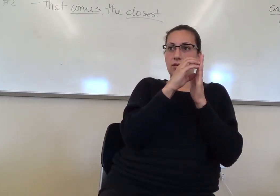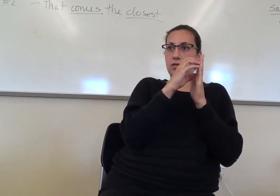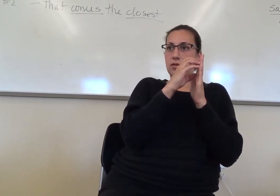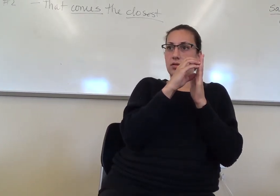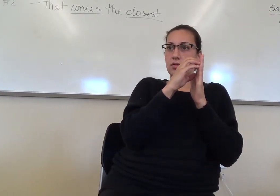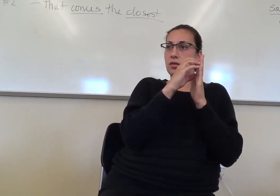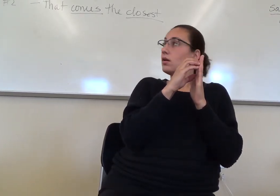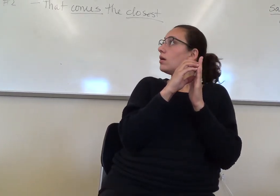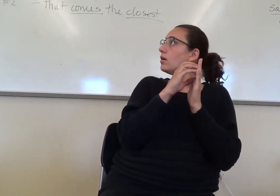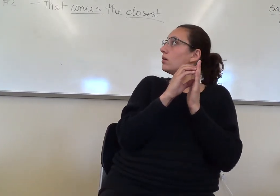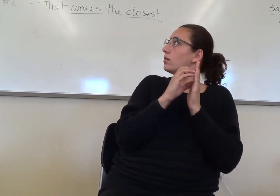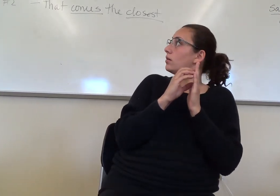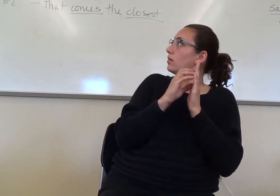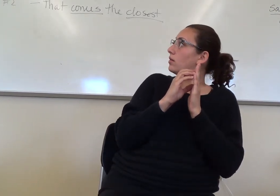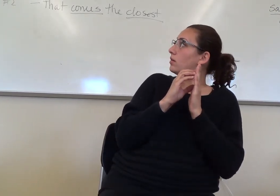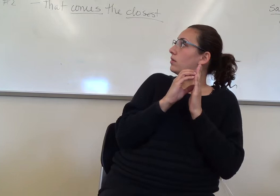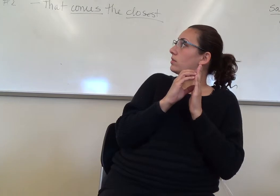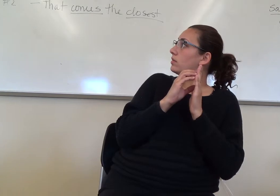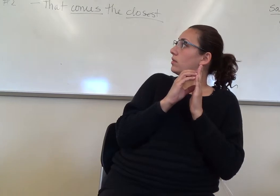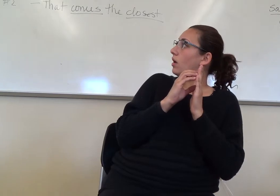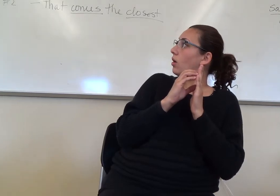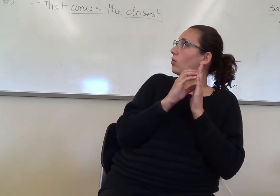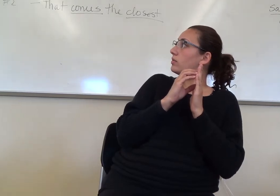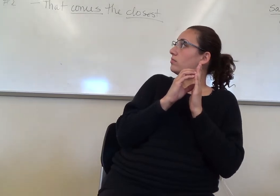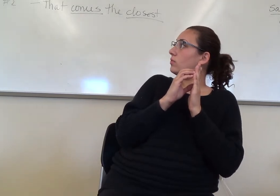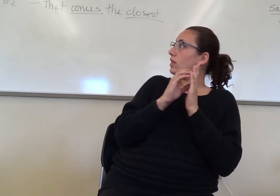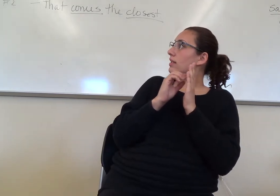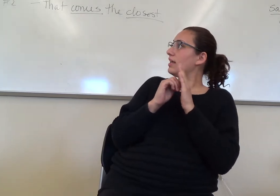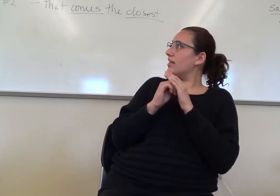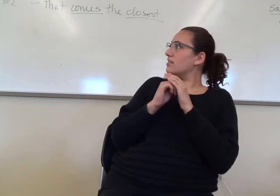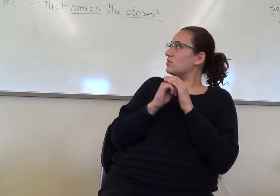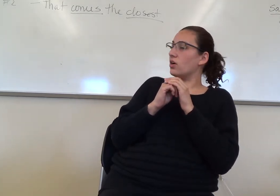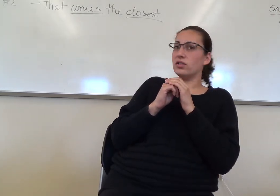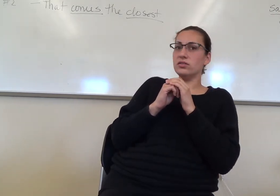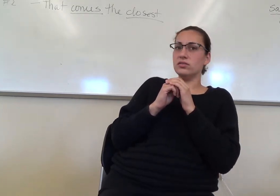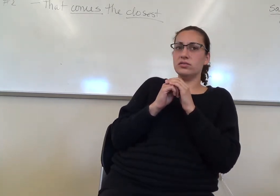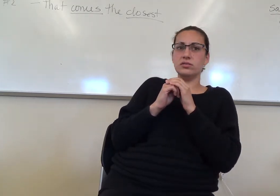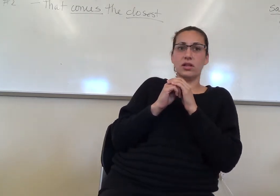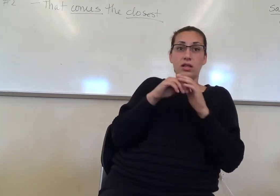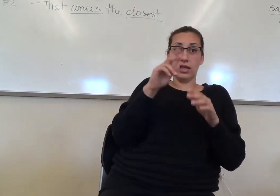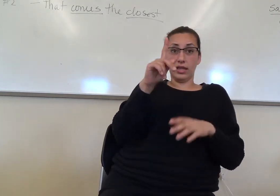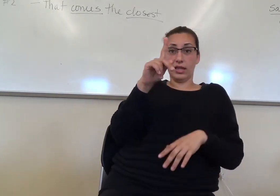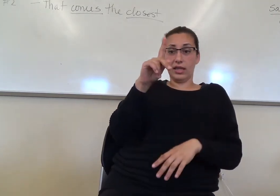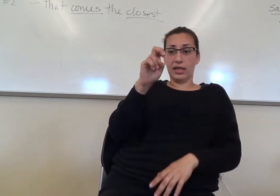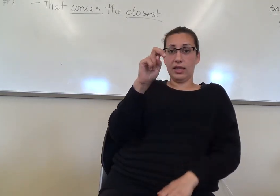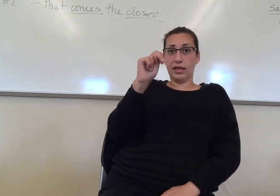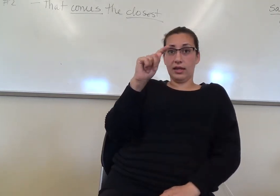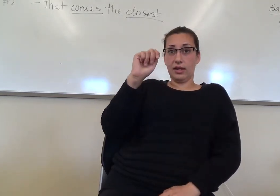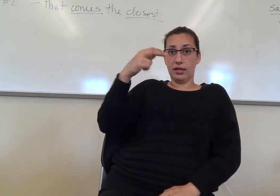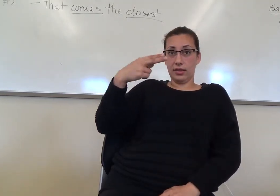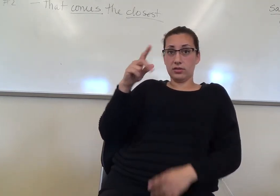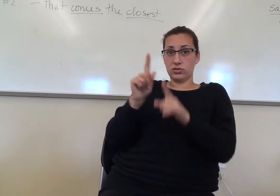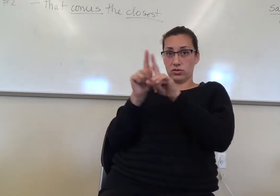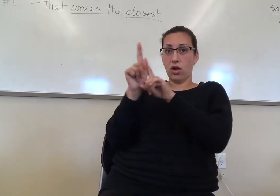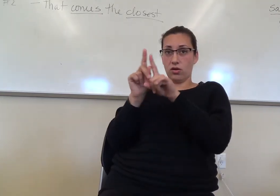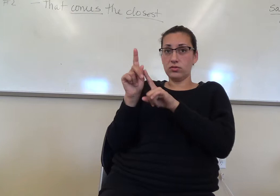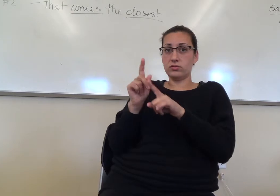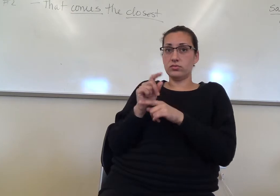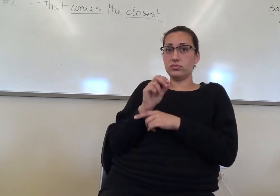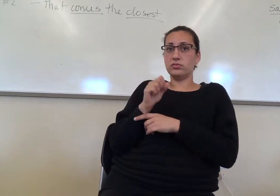Yeah, these are the Clintons. Oh, and Kenneth Starr? Yeah, okay, Clintons and